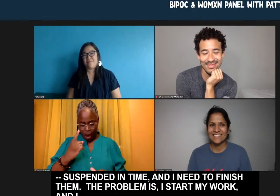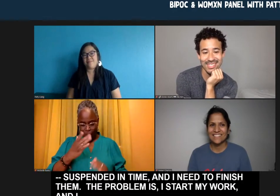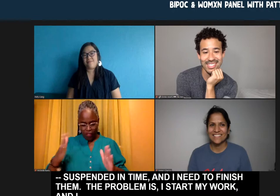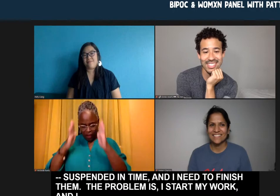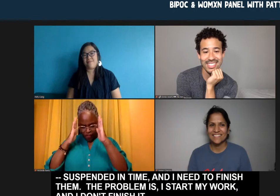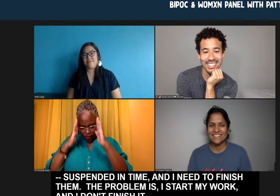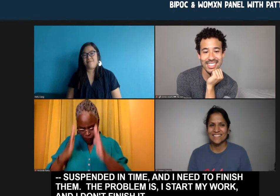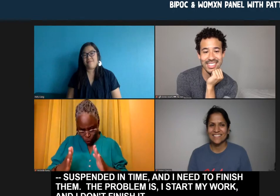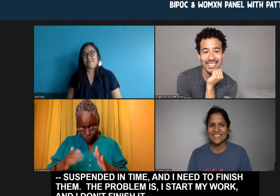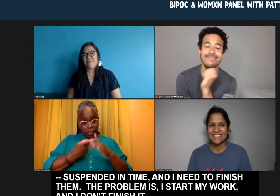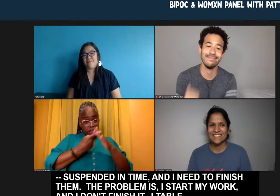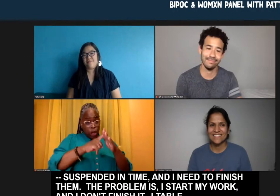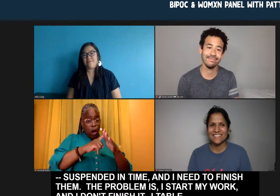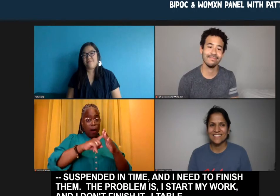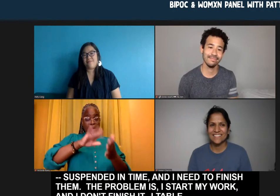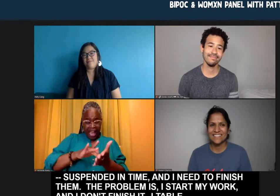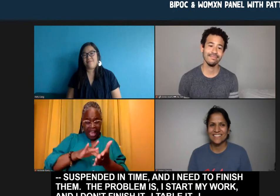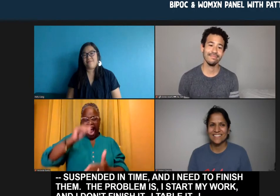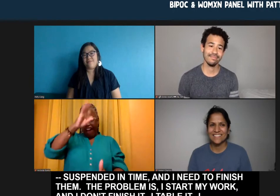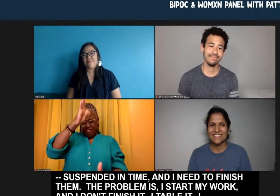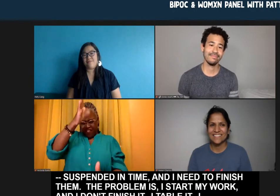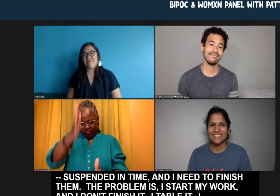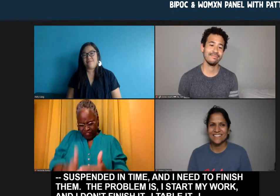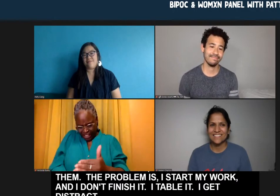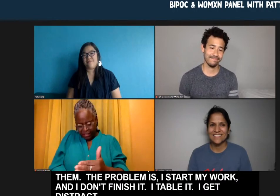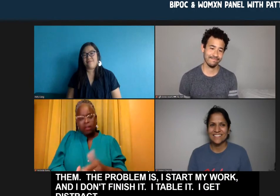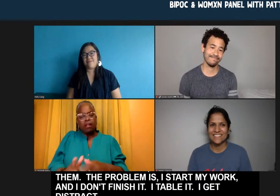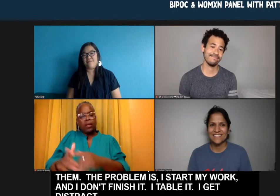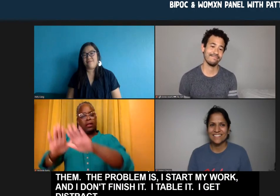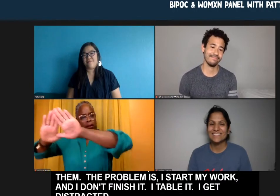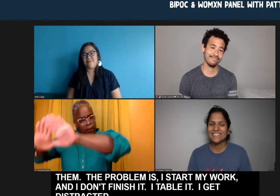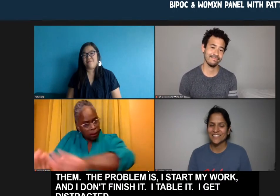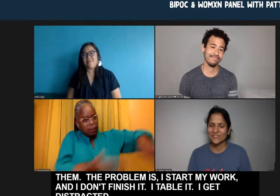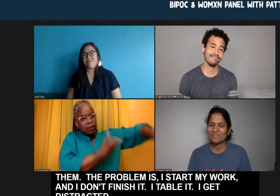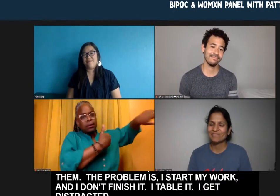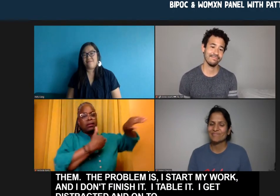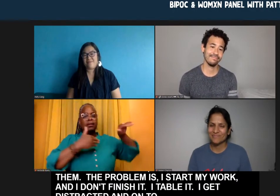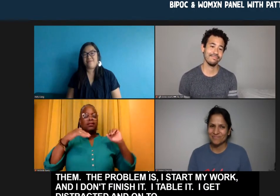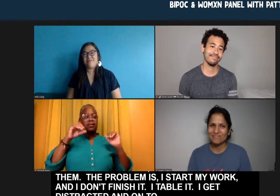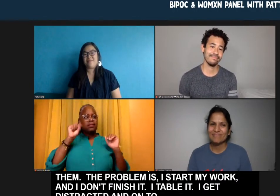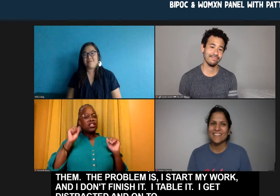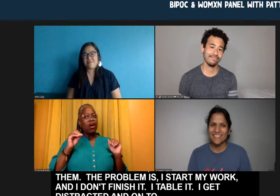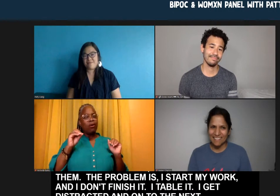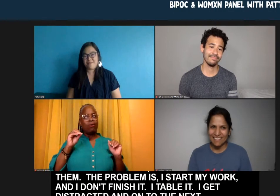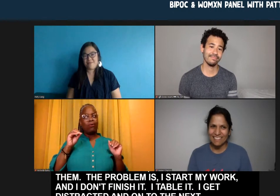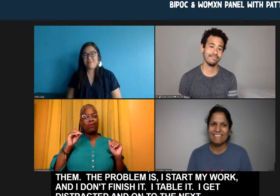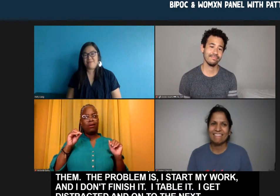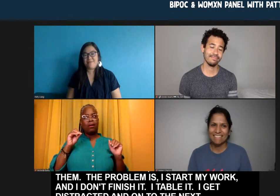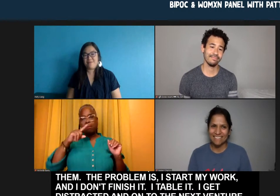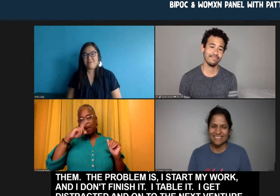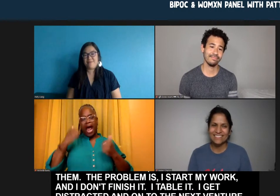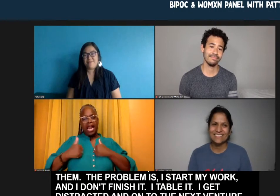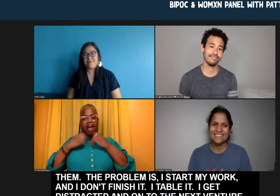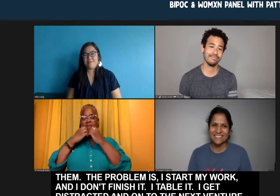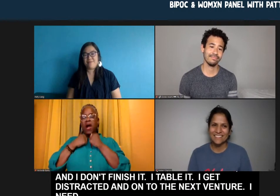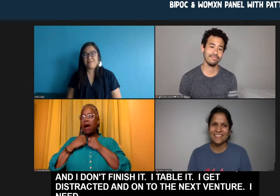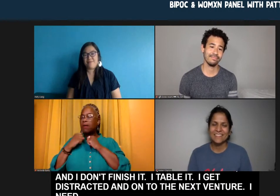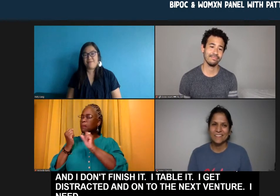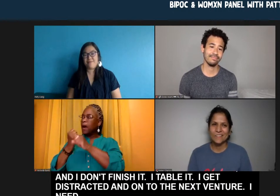on to the next venture, and I need to really focus and pick something and finish it and then move it off the desk because